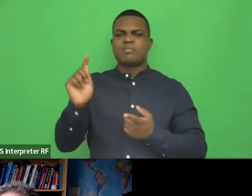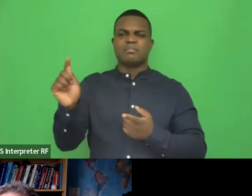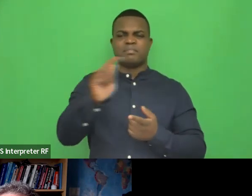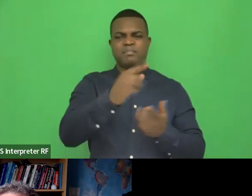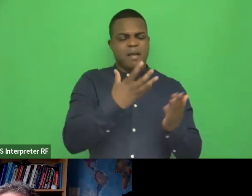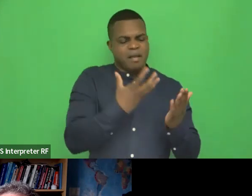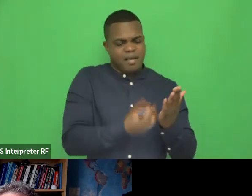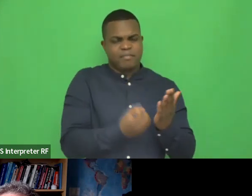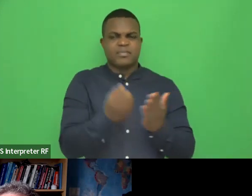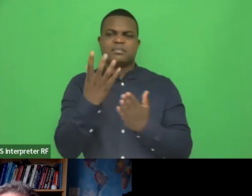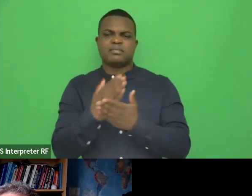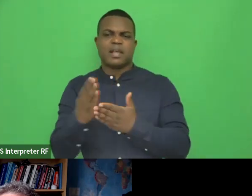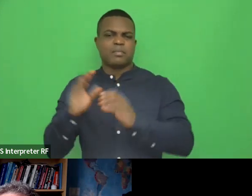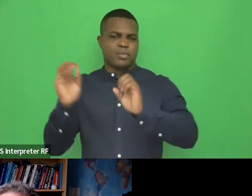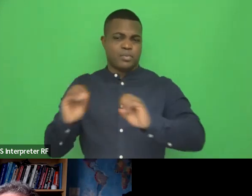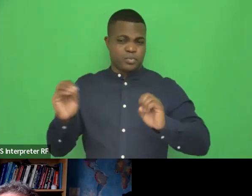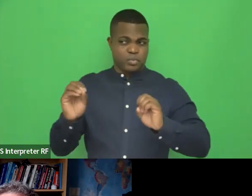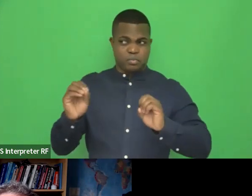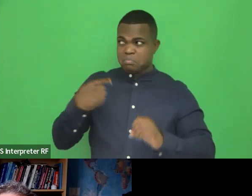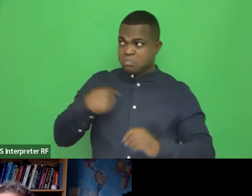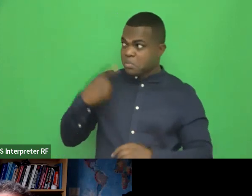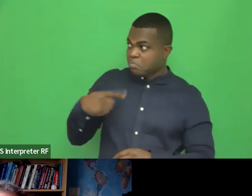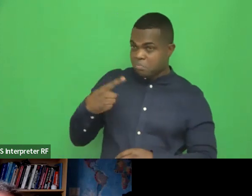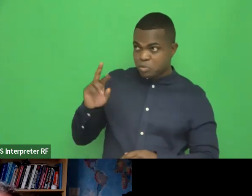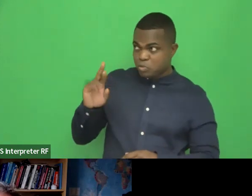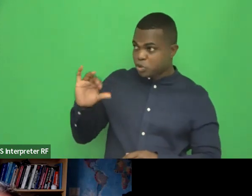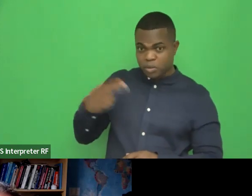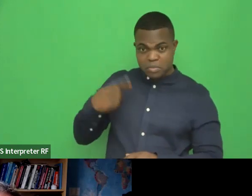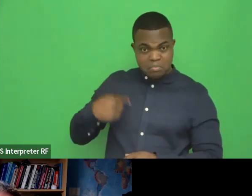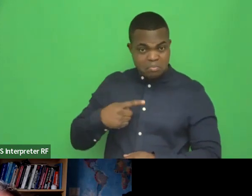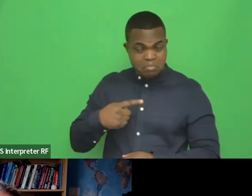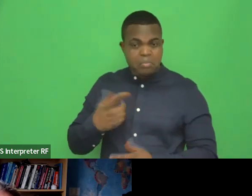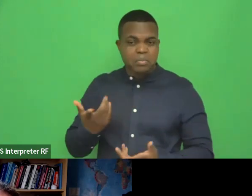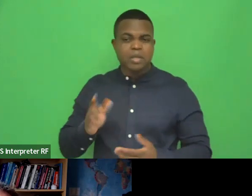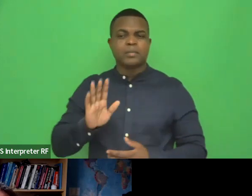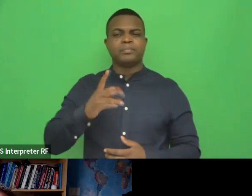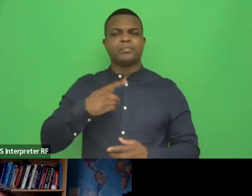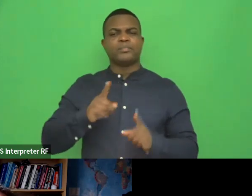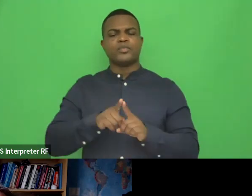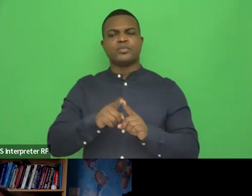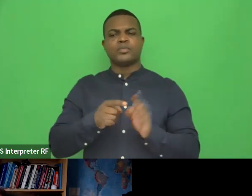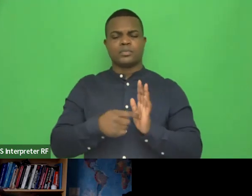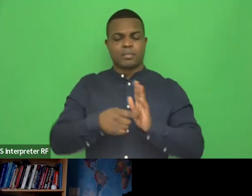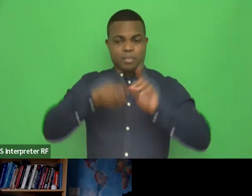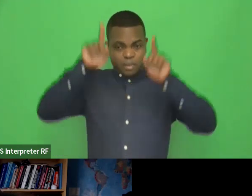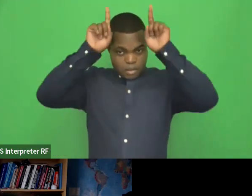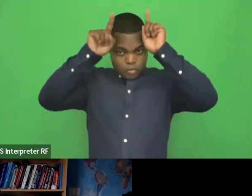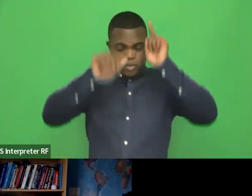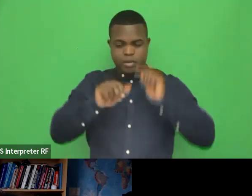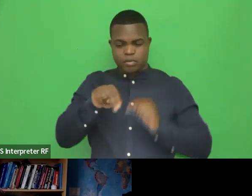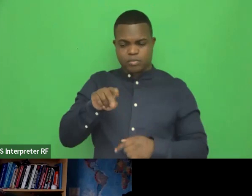the reader, because I don't know if any web browser, for example, can render the EPUB